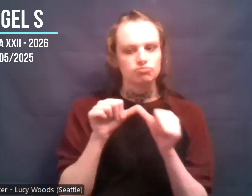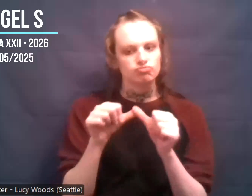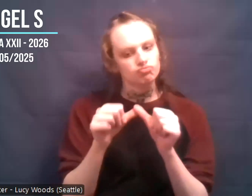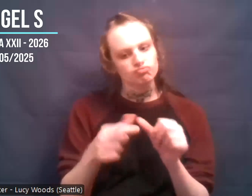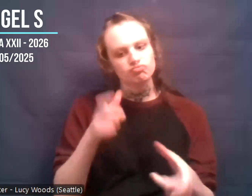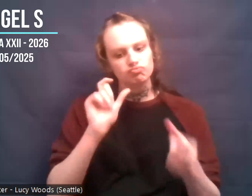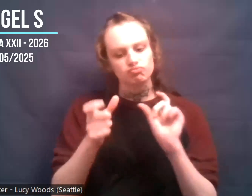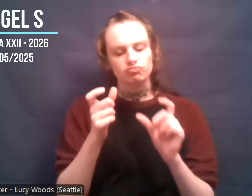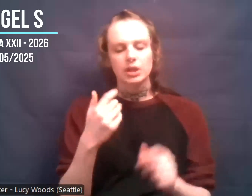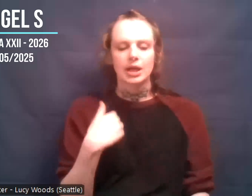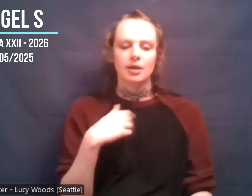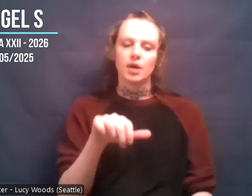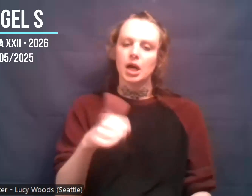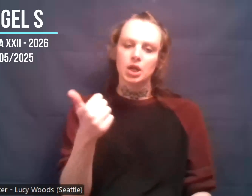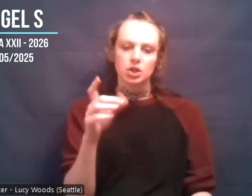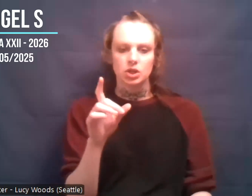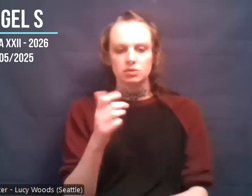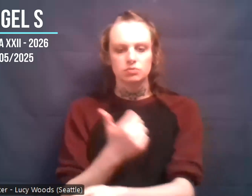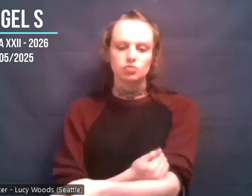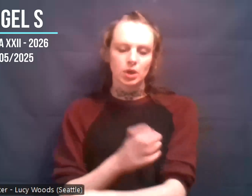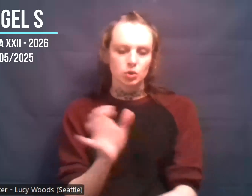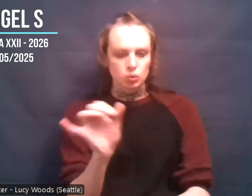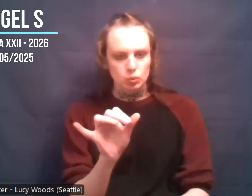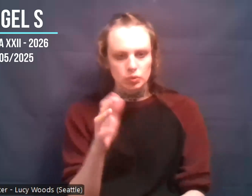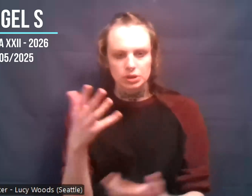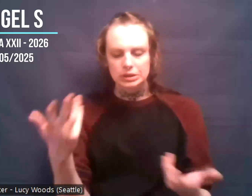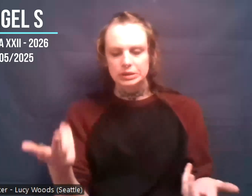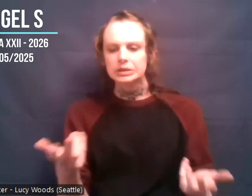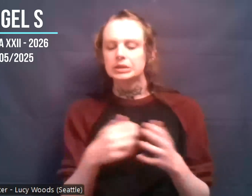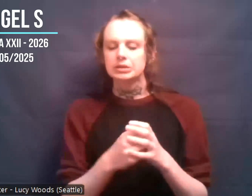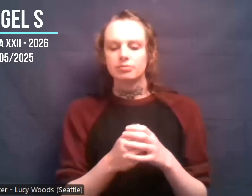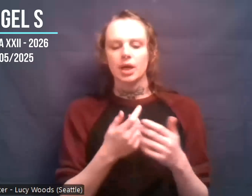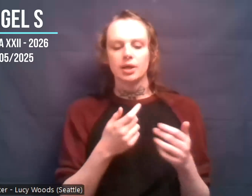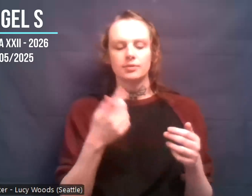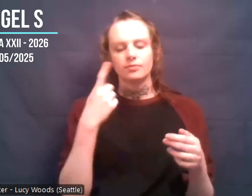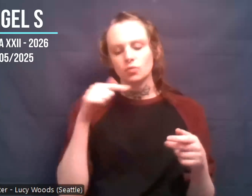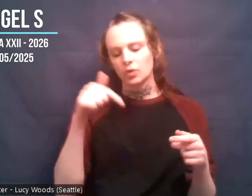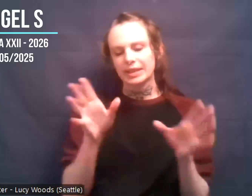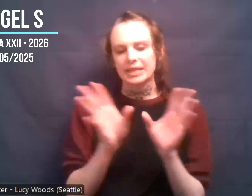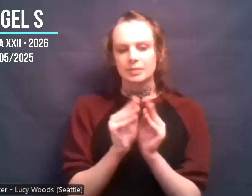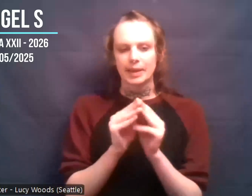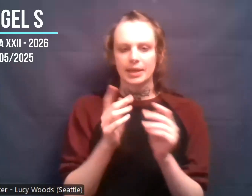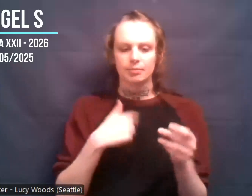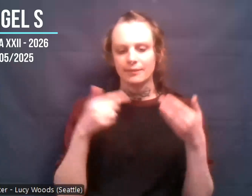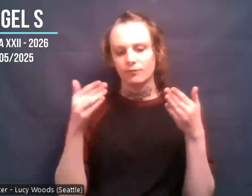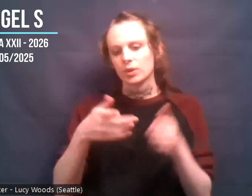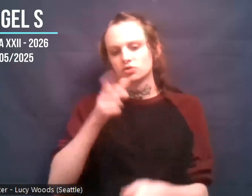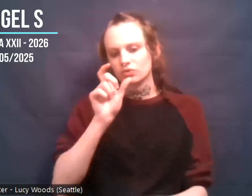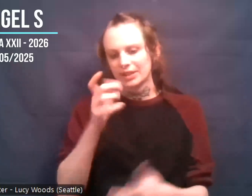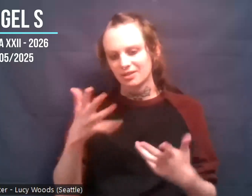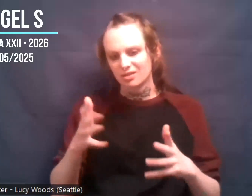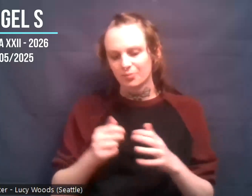goods and other drugs involved, but stick to drinking for the purposes of this meeting. And I uh